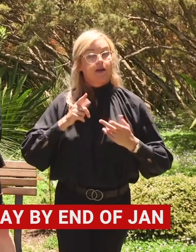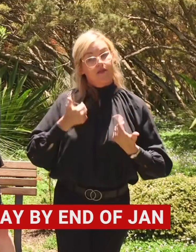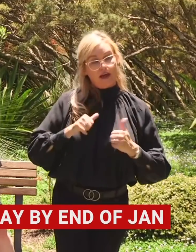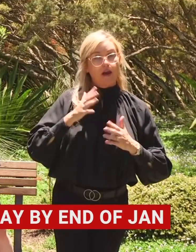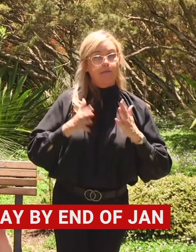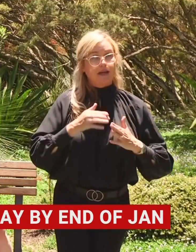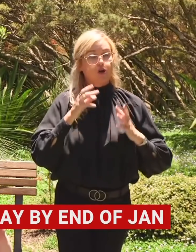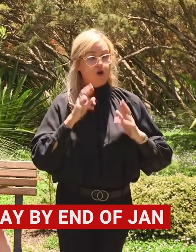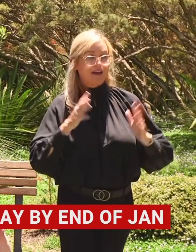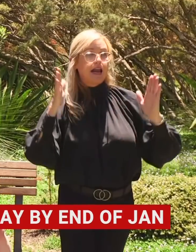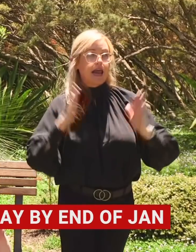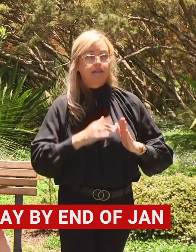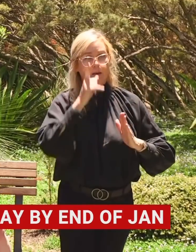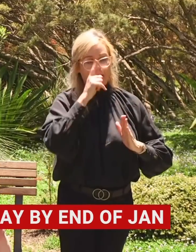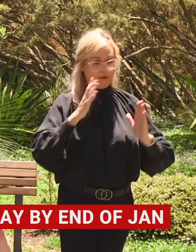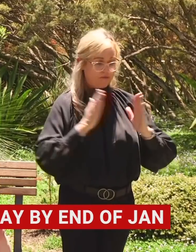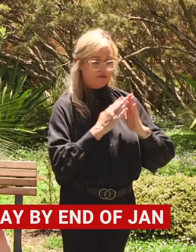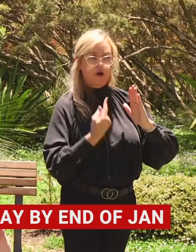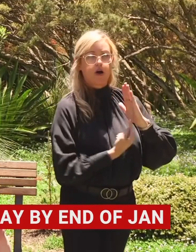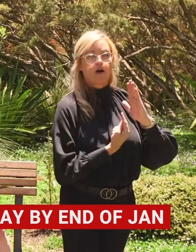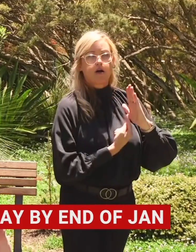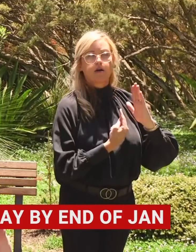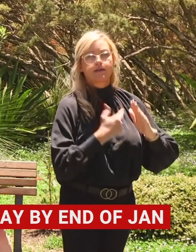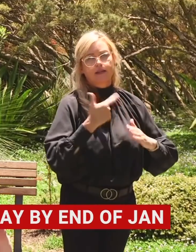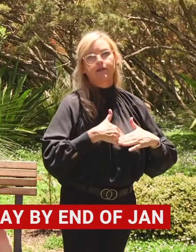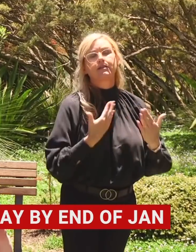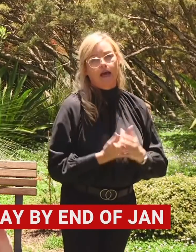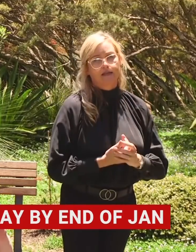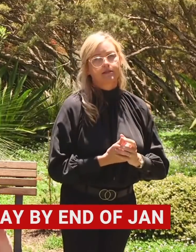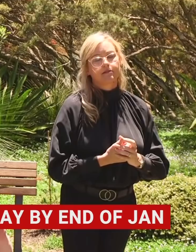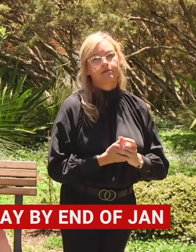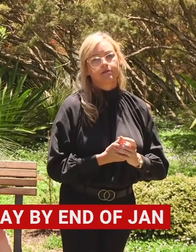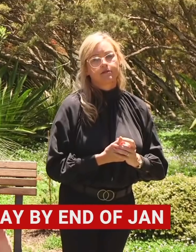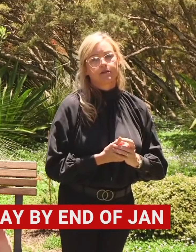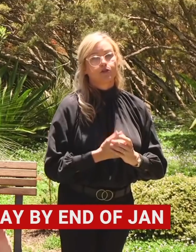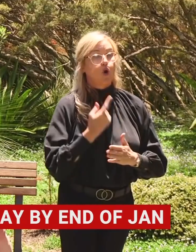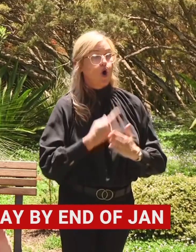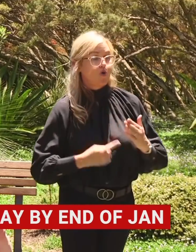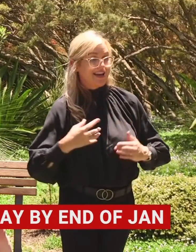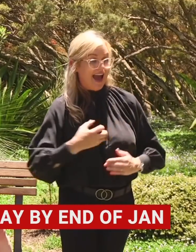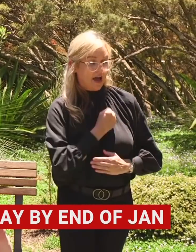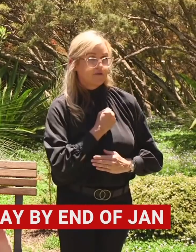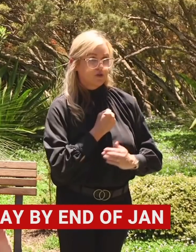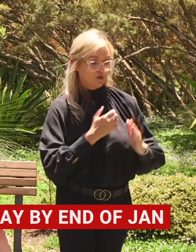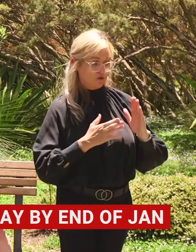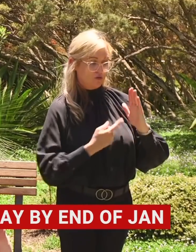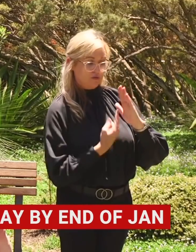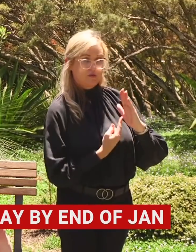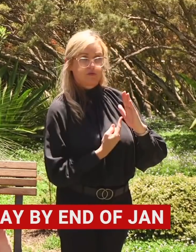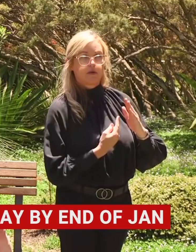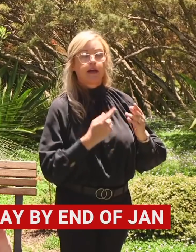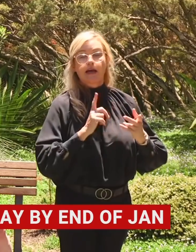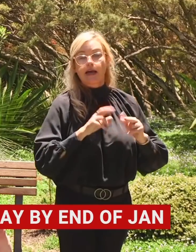in isolation for that 7-day period, so that they will only need to only be required to have a negative PCR